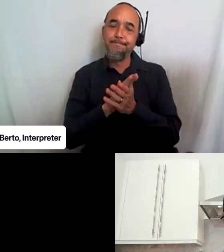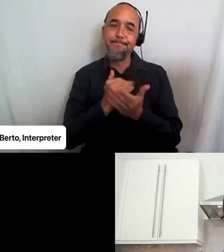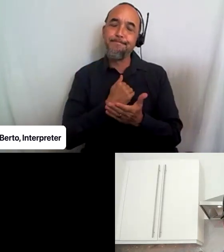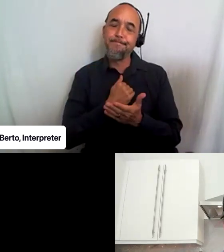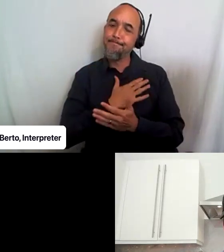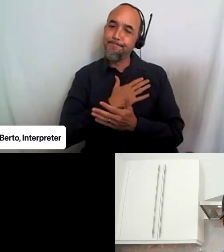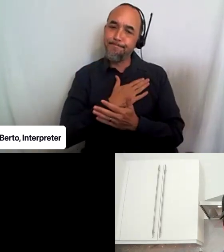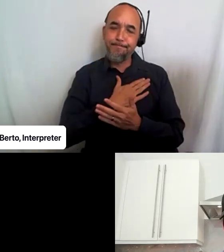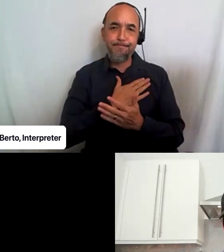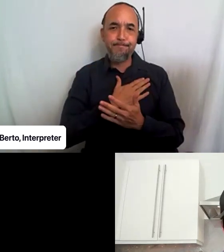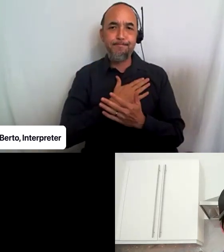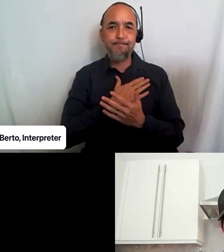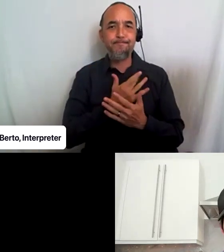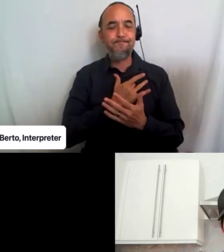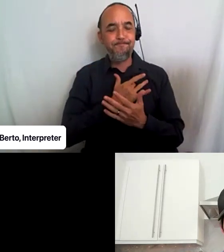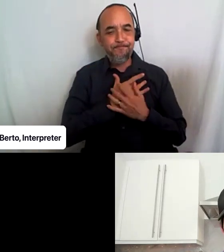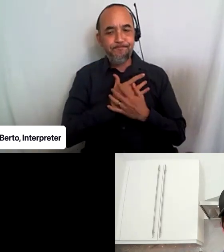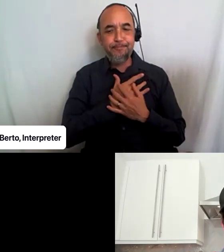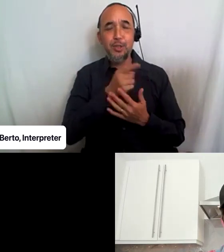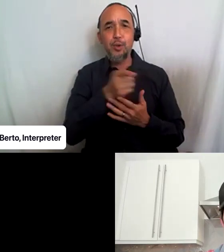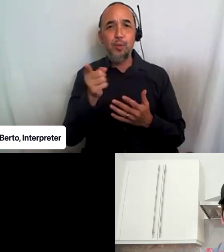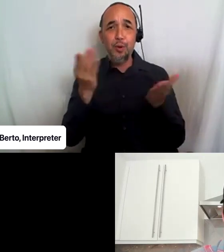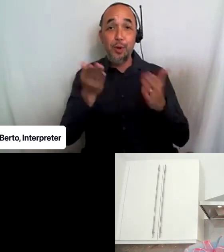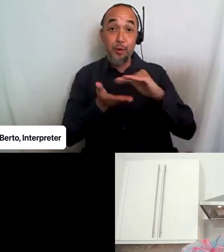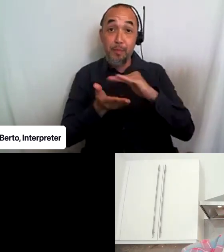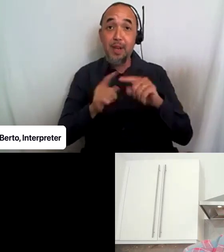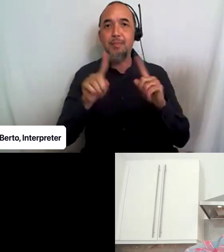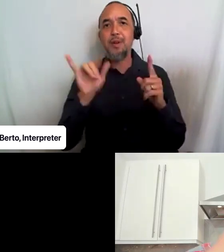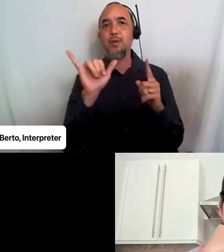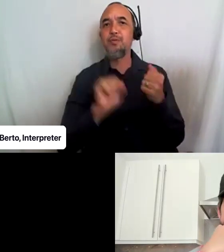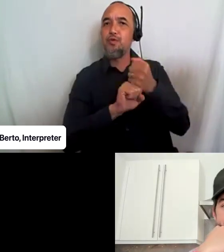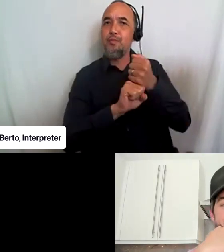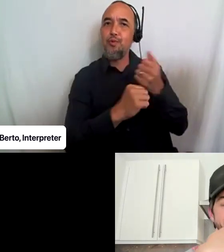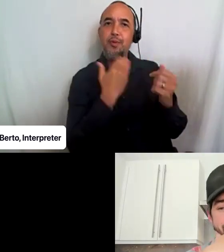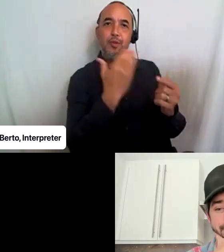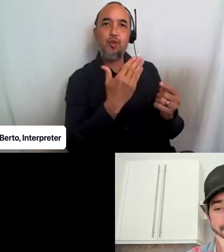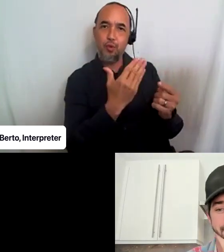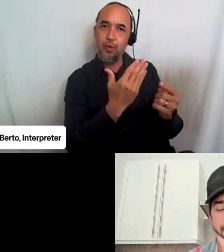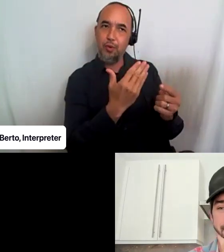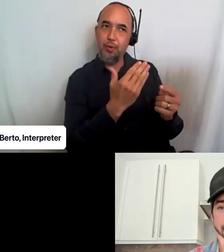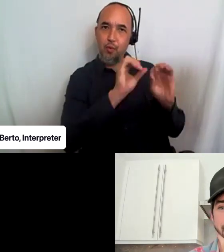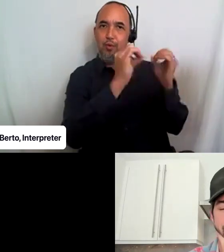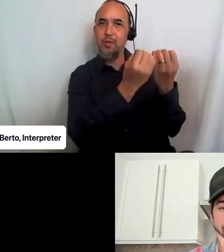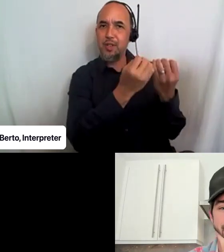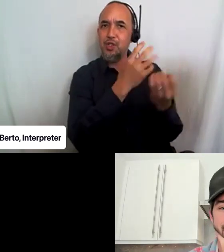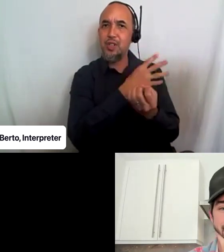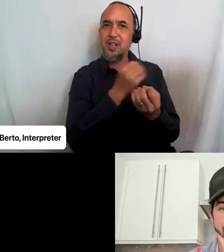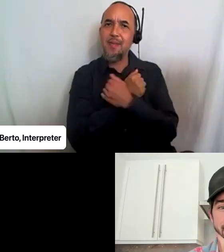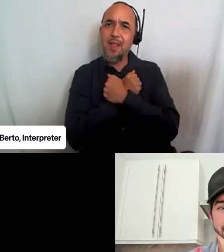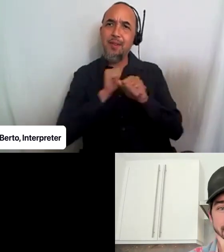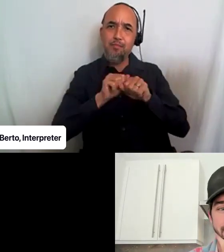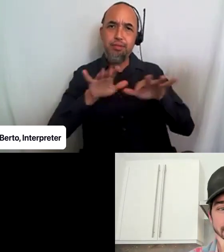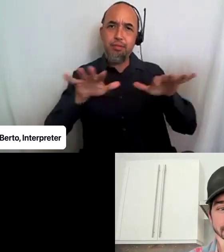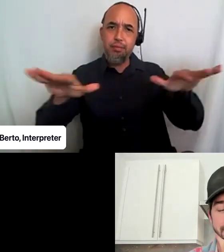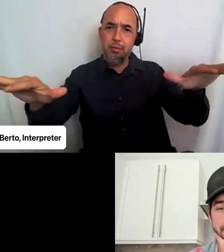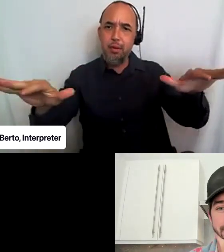to bake together, but also support a fun cause, a good cause, and try to spread love during a time